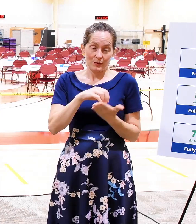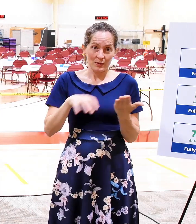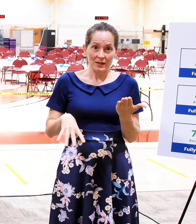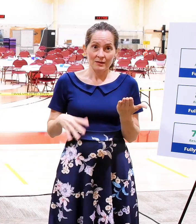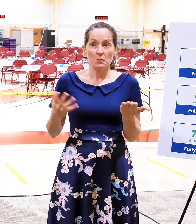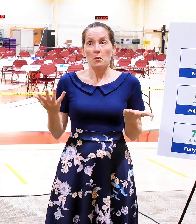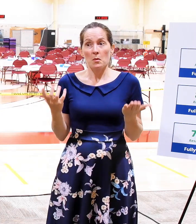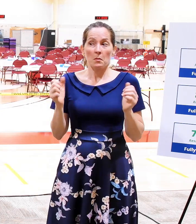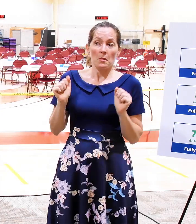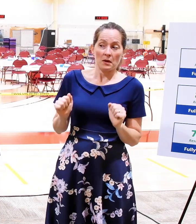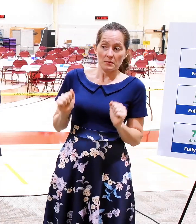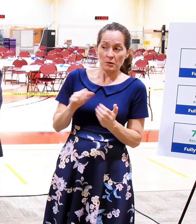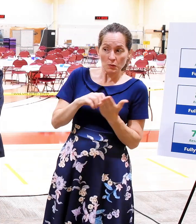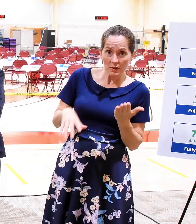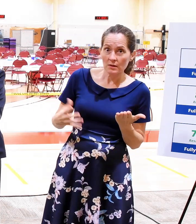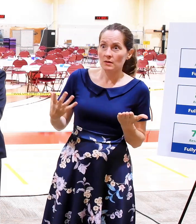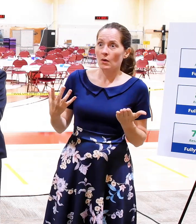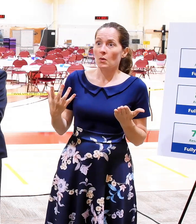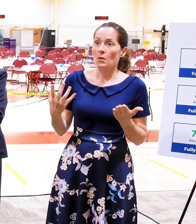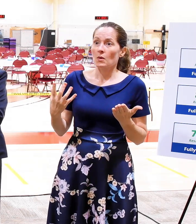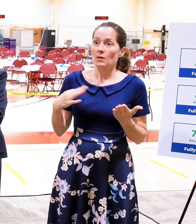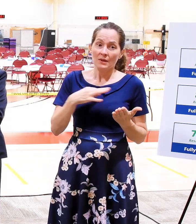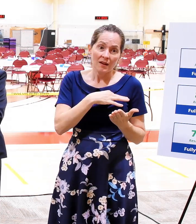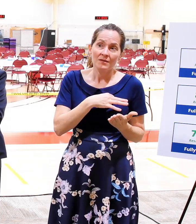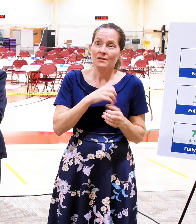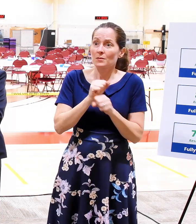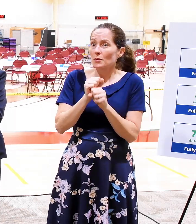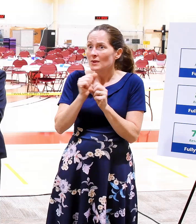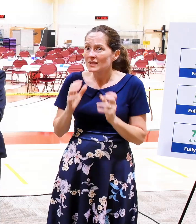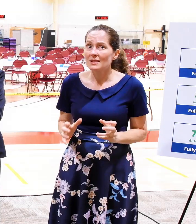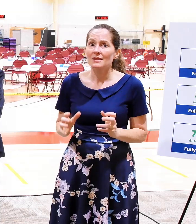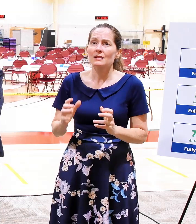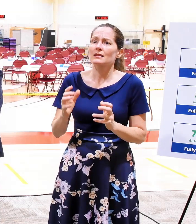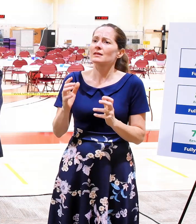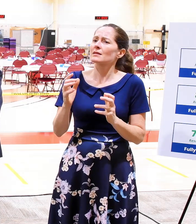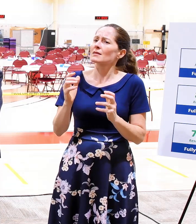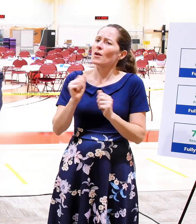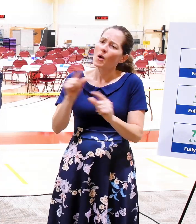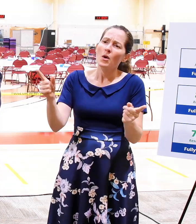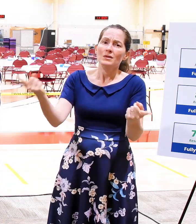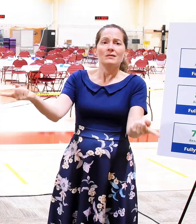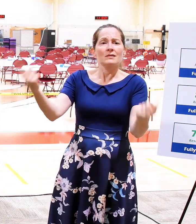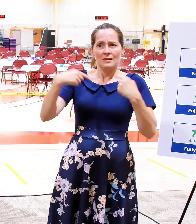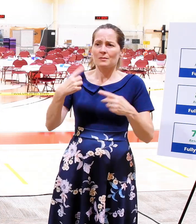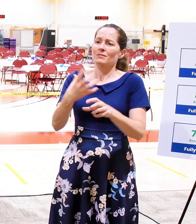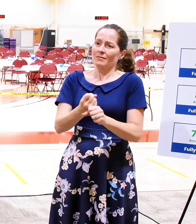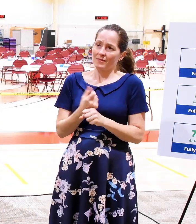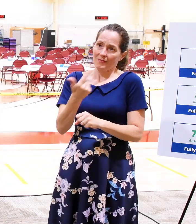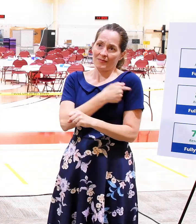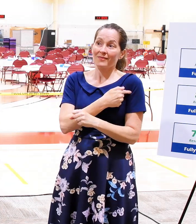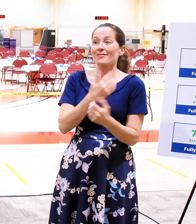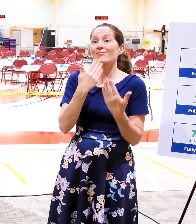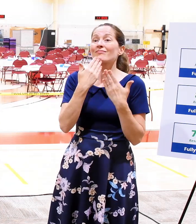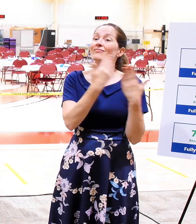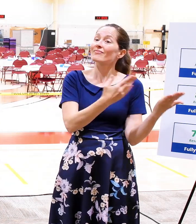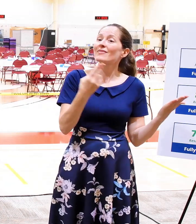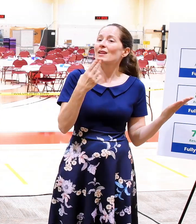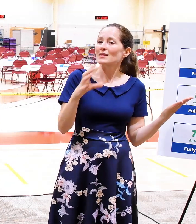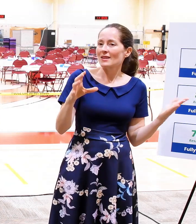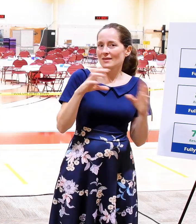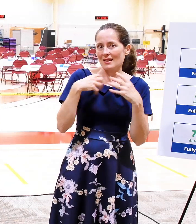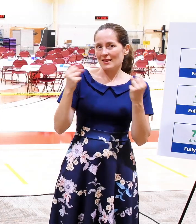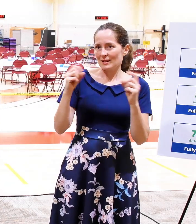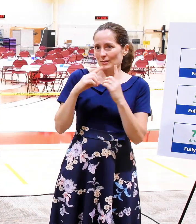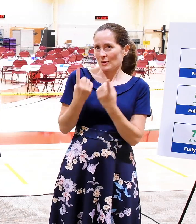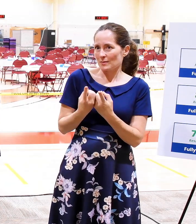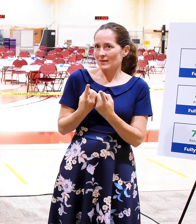prospective students, employees, and the community to stop by and get vaccinated. Thank you to the Howard County Health Department for